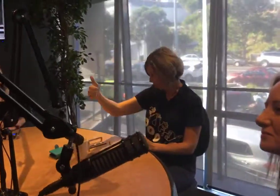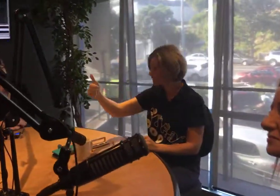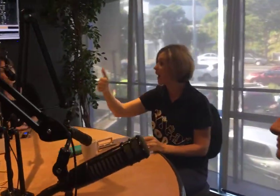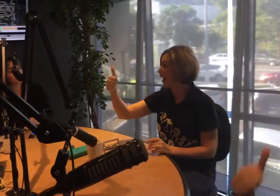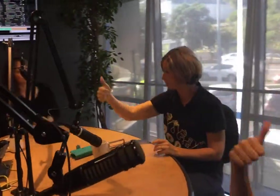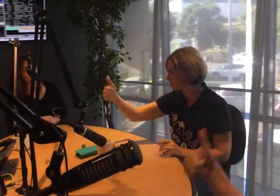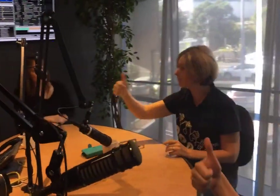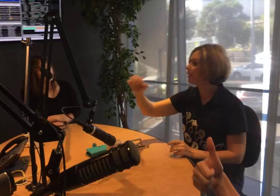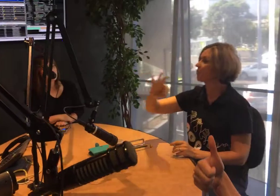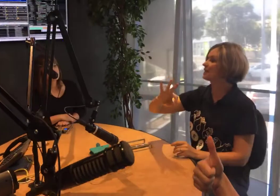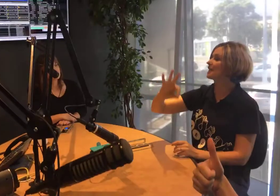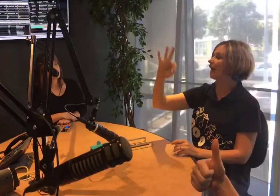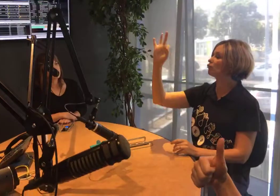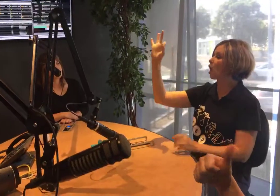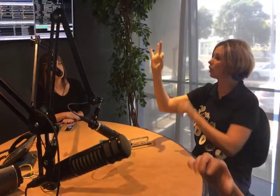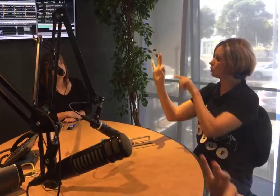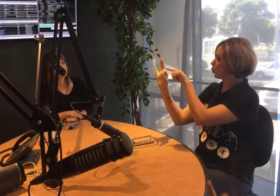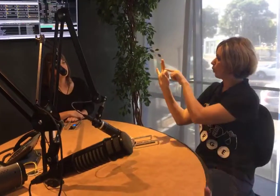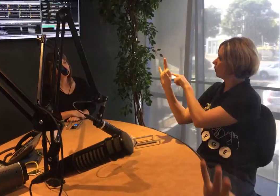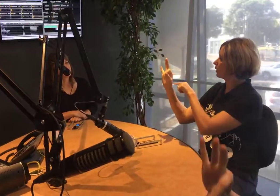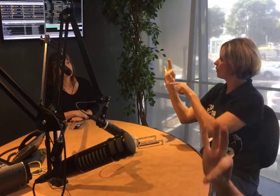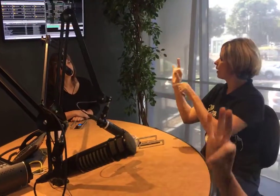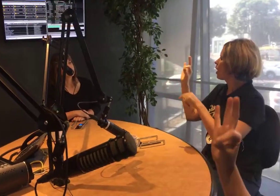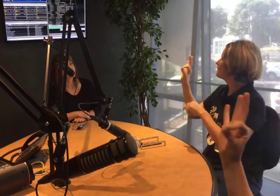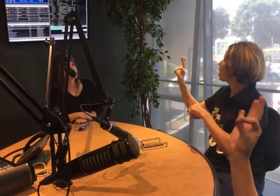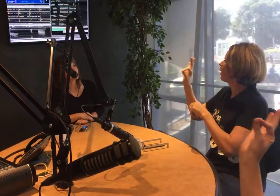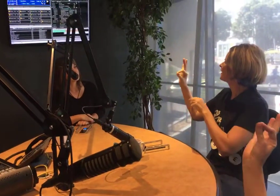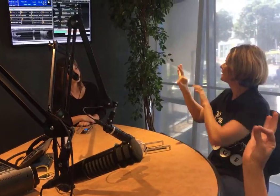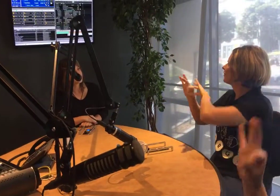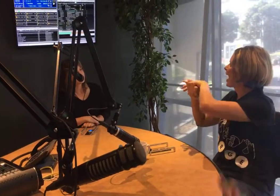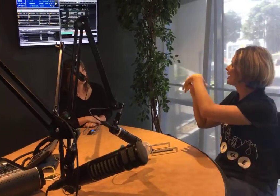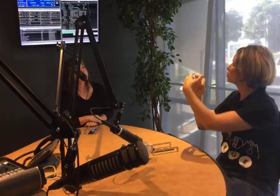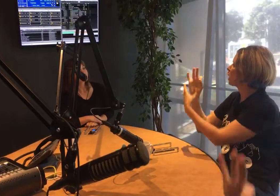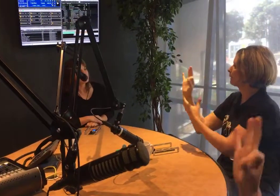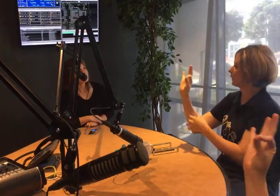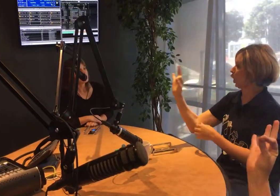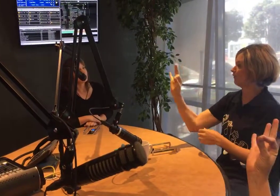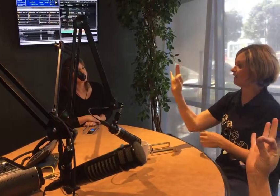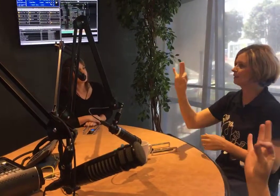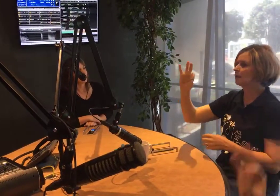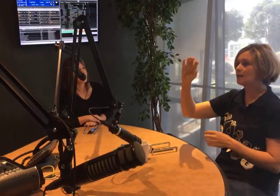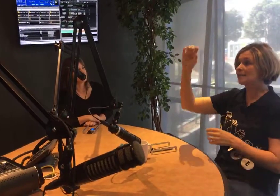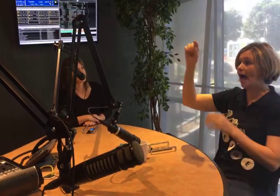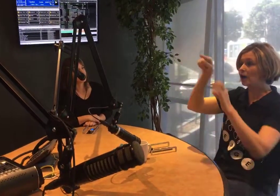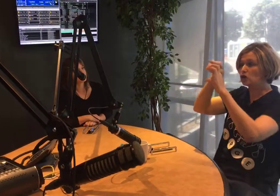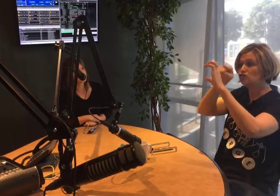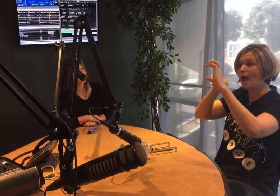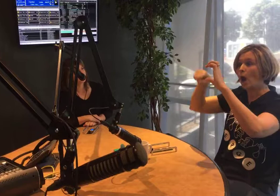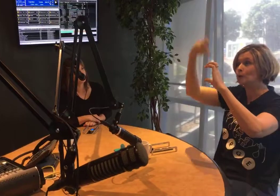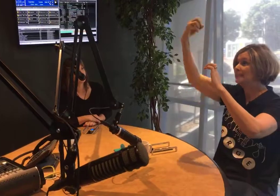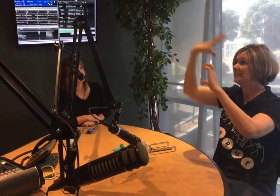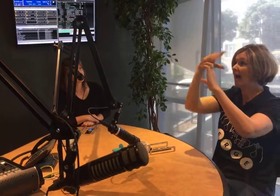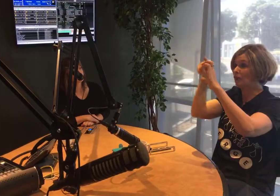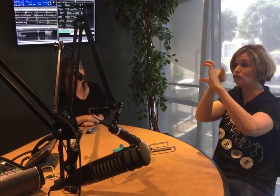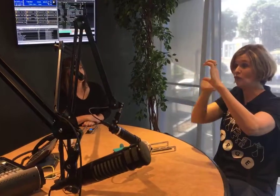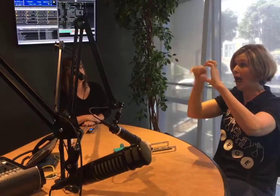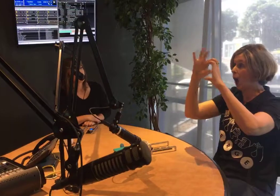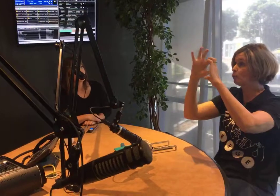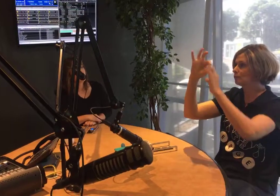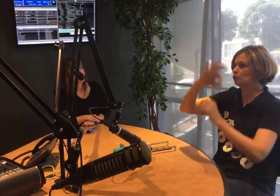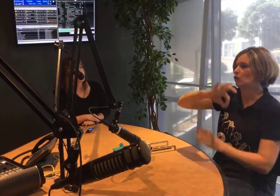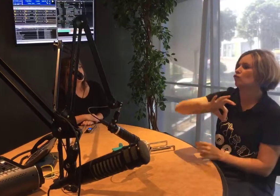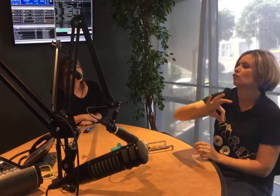up for so good. Thumbs up for good. And then then the sun rising, as you can see. Yeah. So the handshake is everything.